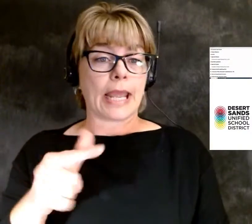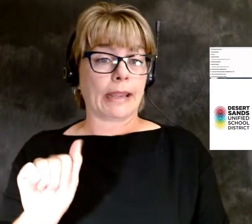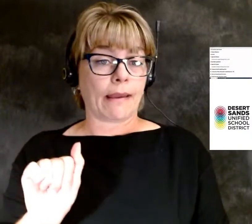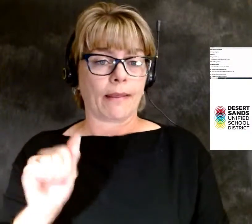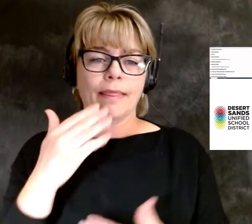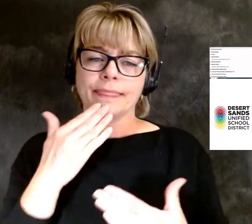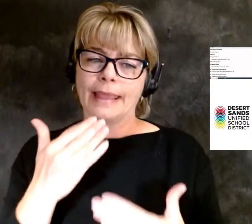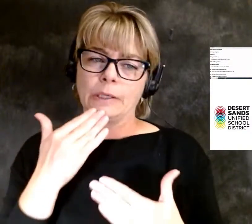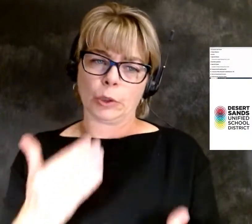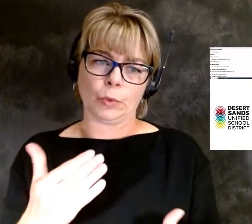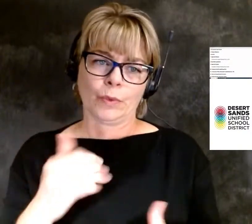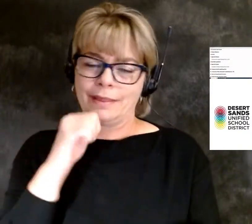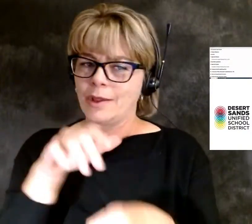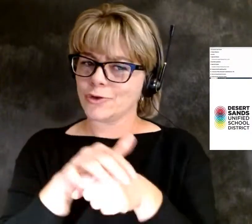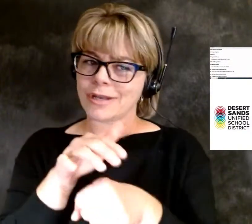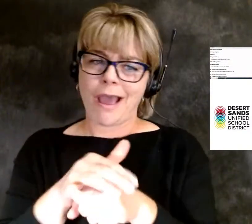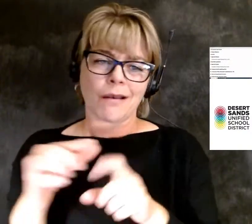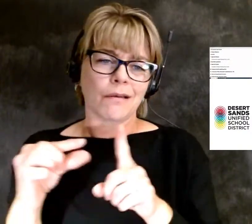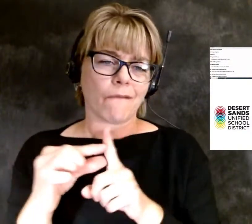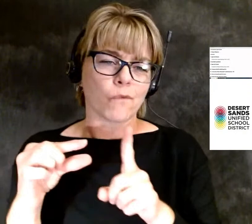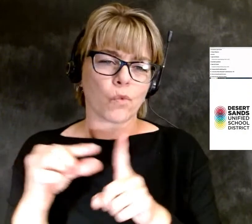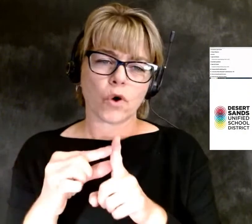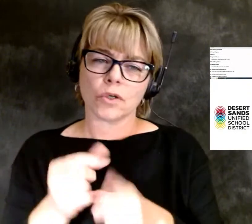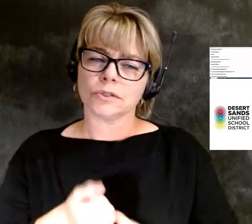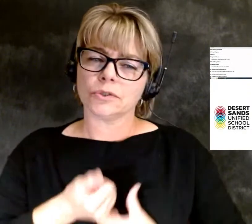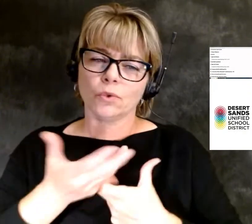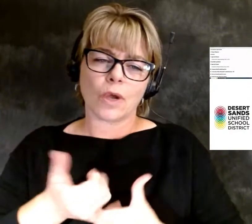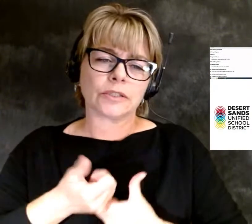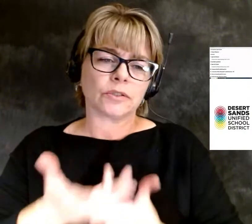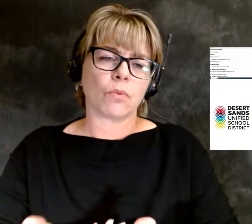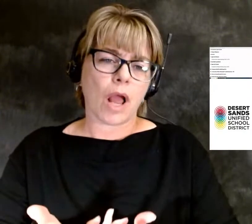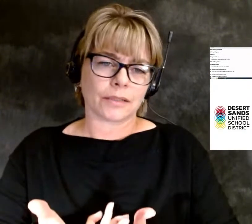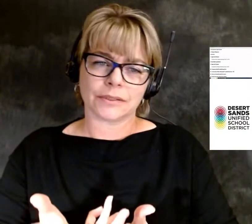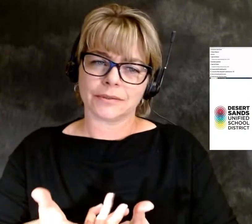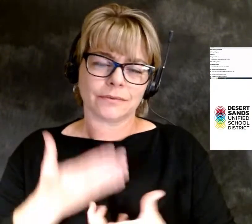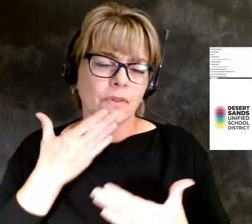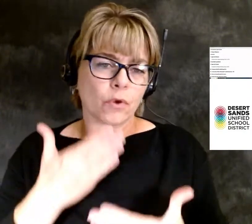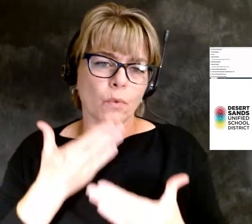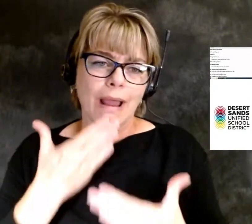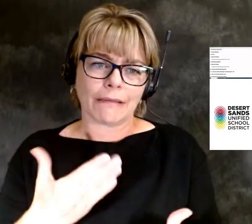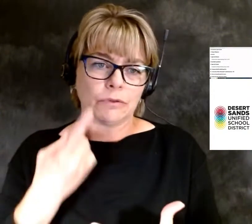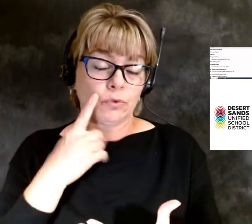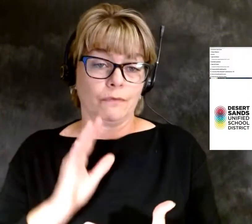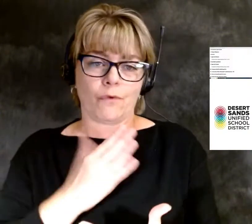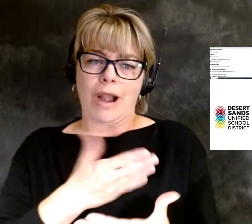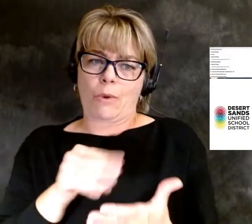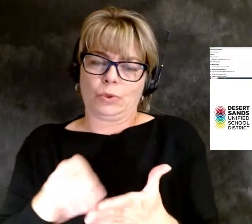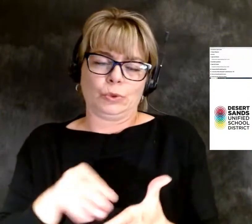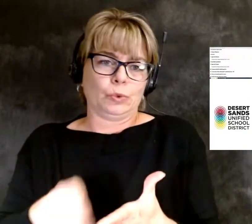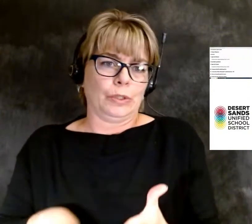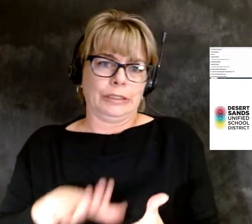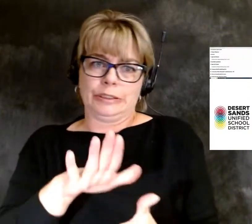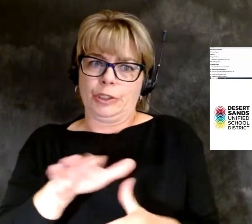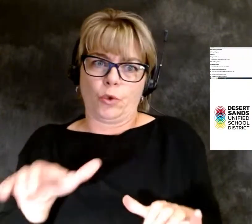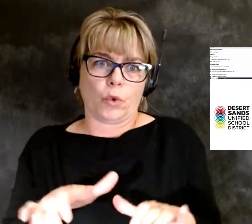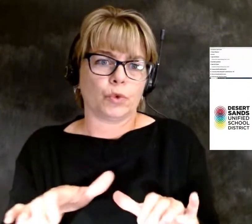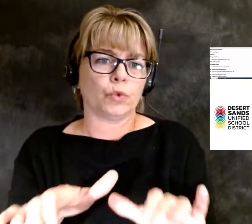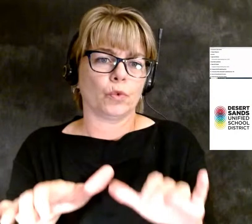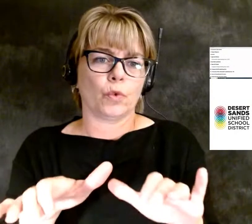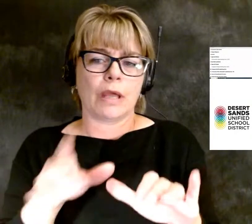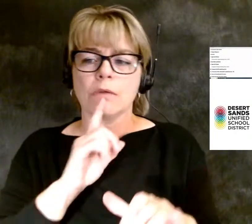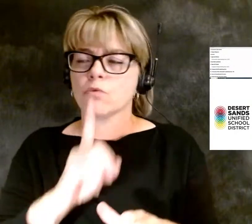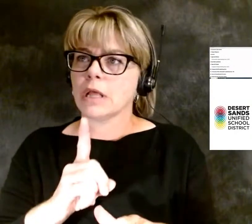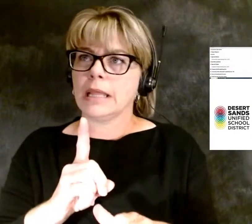express the gratitude for what you did for our students. And I think it speaks volumes to who you are as an